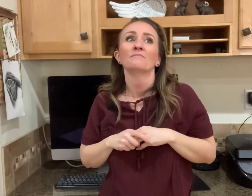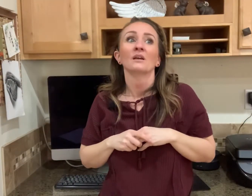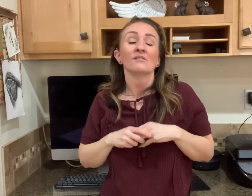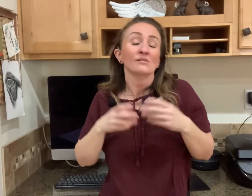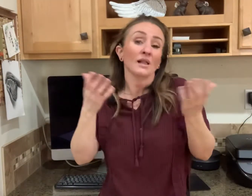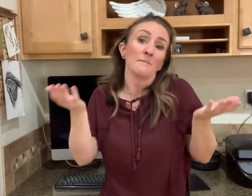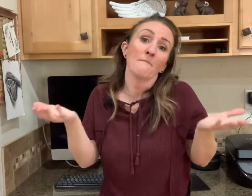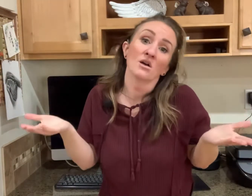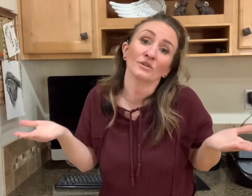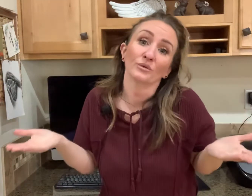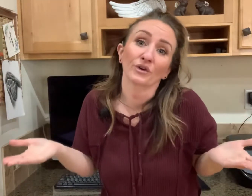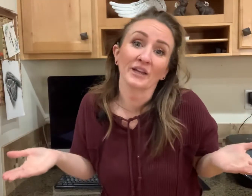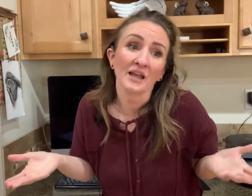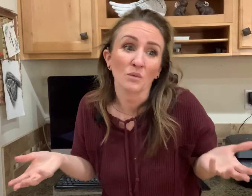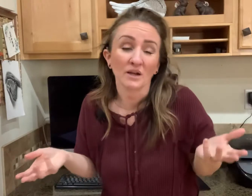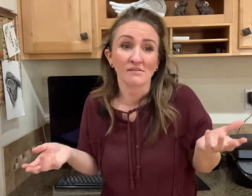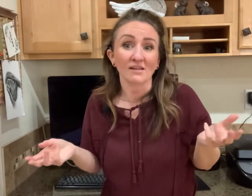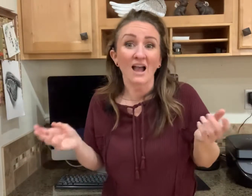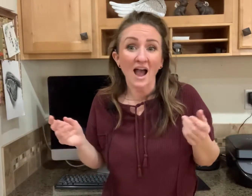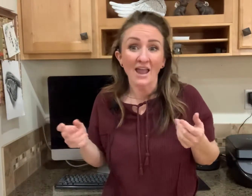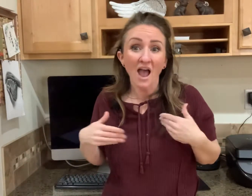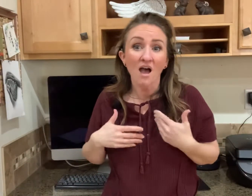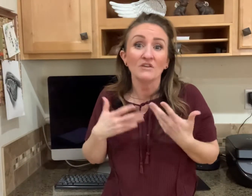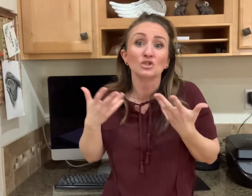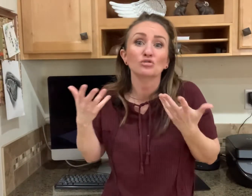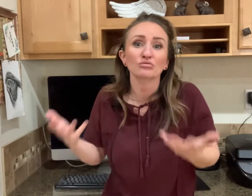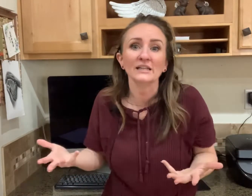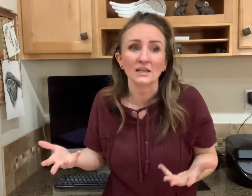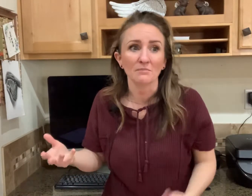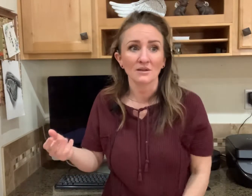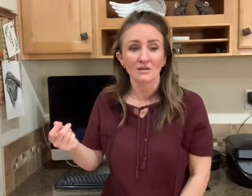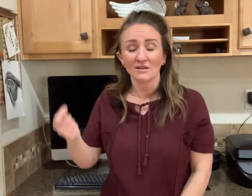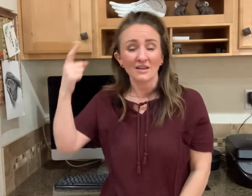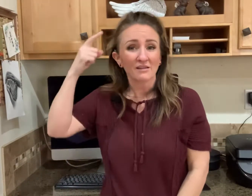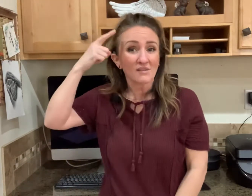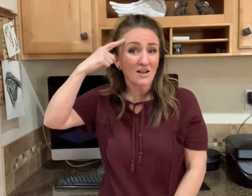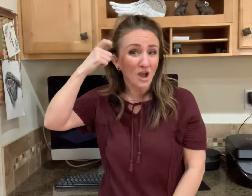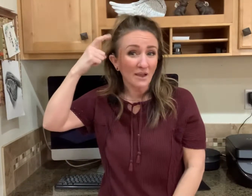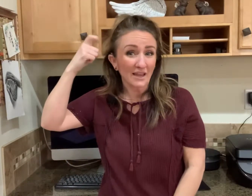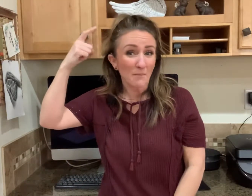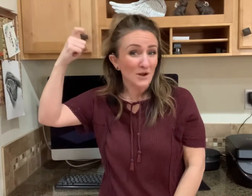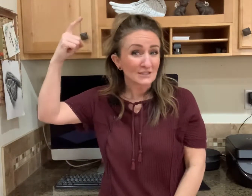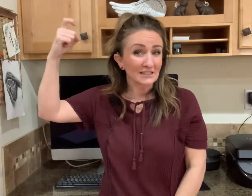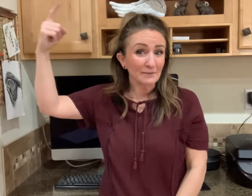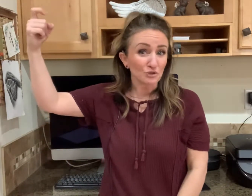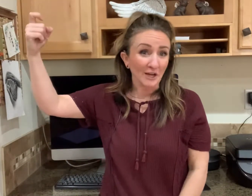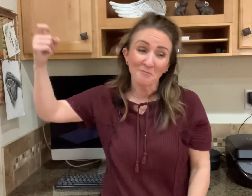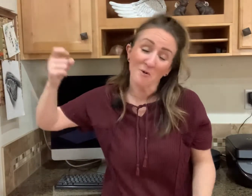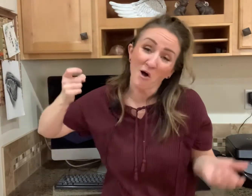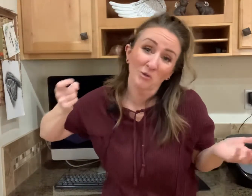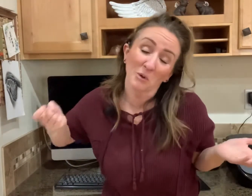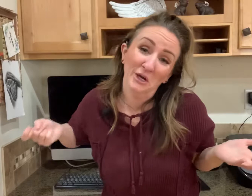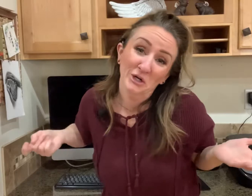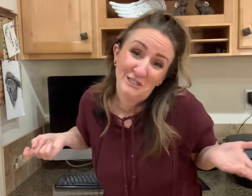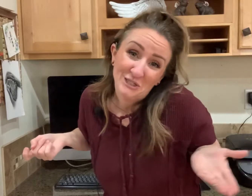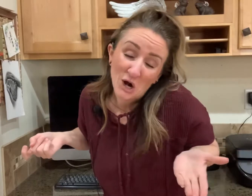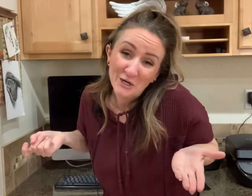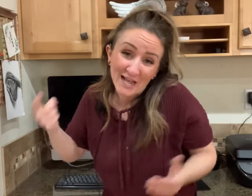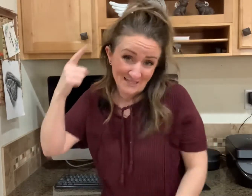so like Martin Luther King when he says, I have a dream. He's not talking about a sleep dream, although it could have started as a